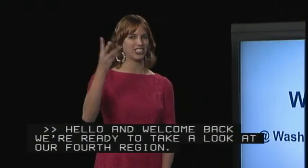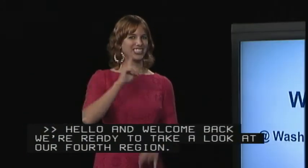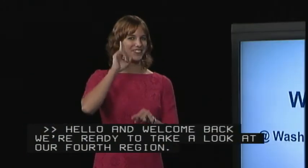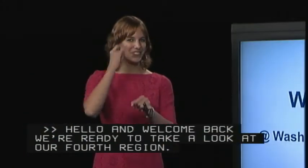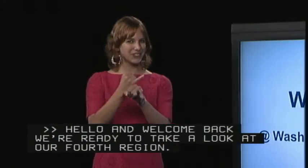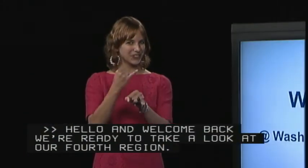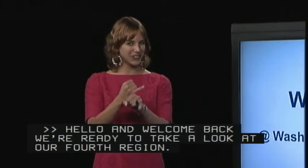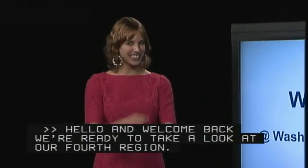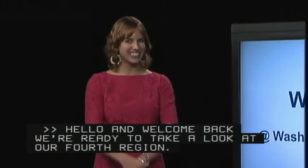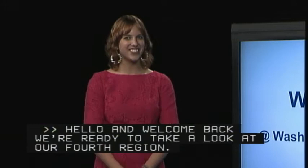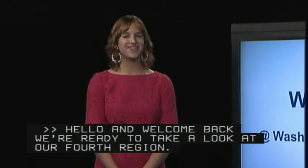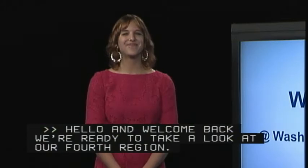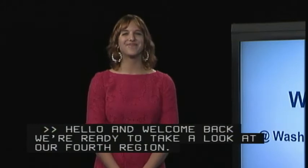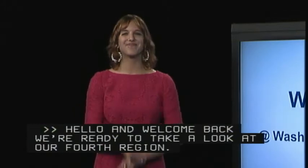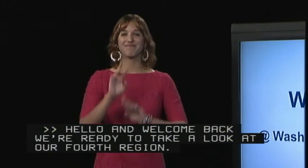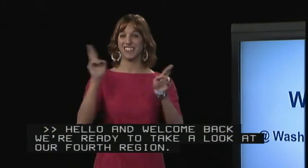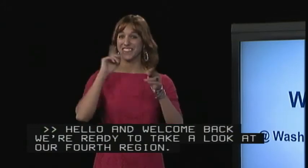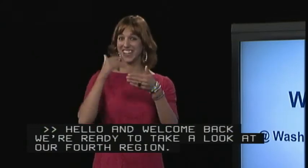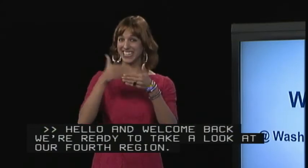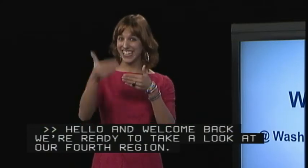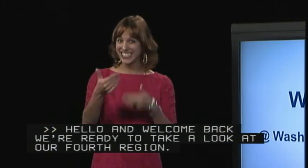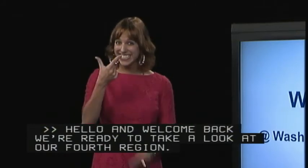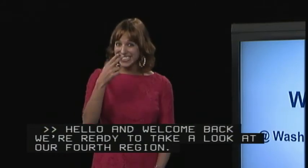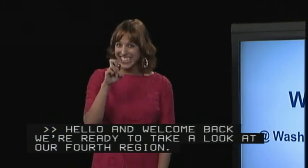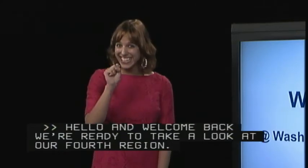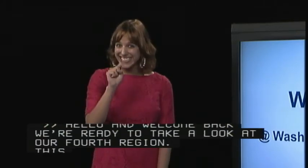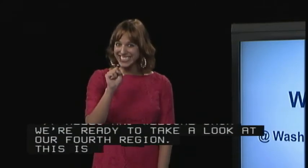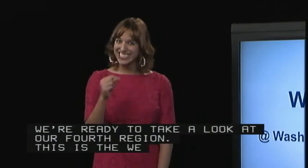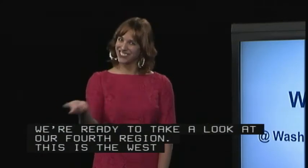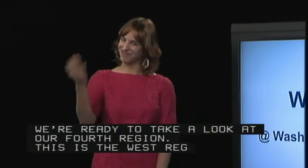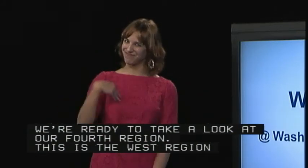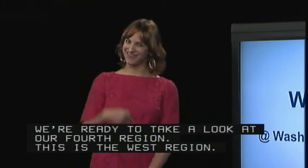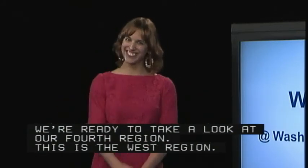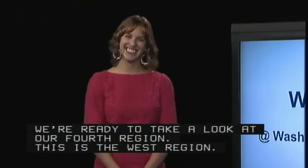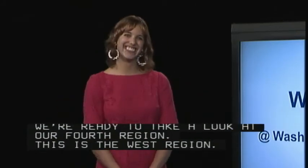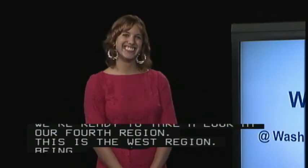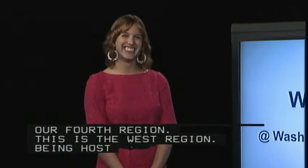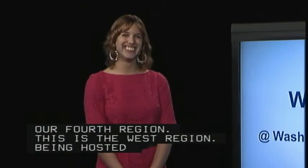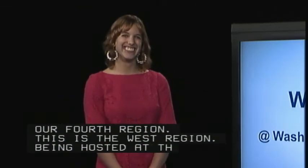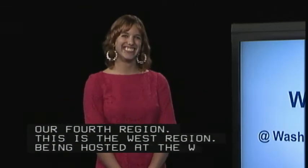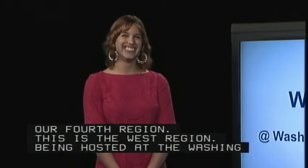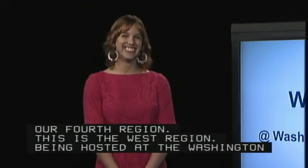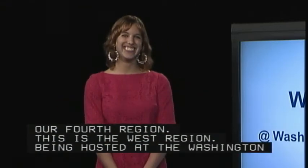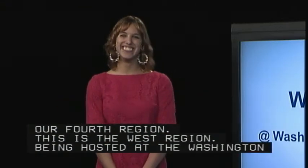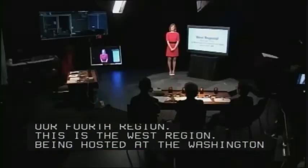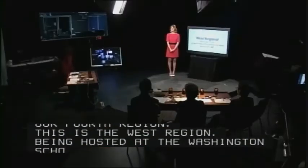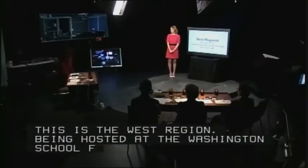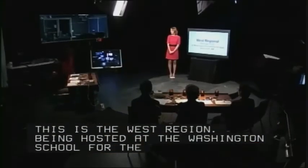This is the West region being hosted at the Washington School for the Deaf. And I could ask my next guest to come up and join me,